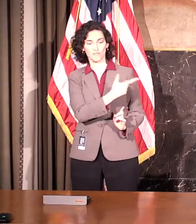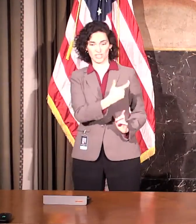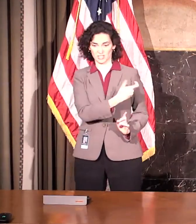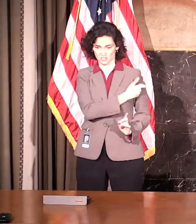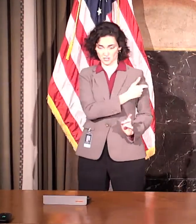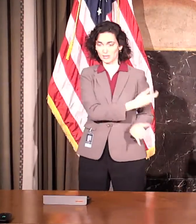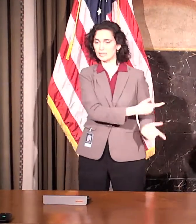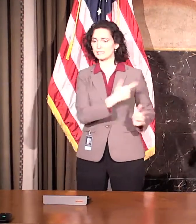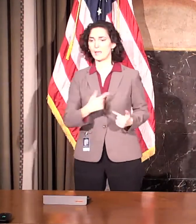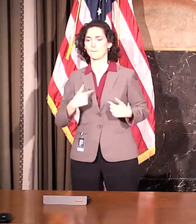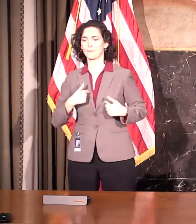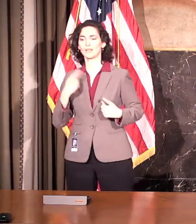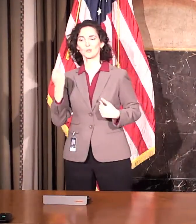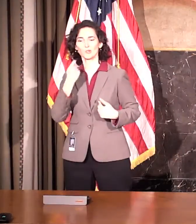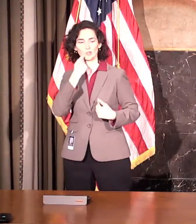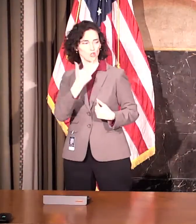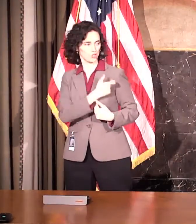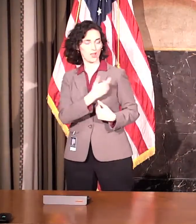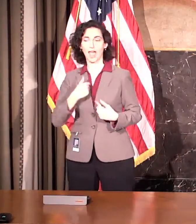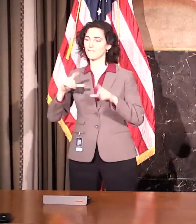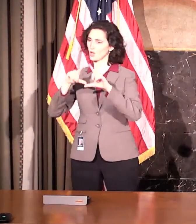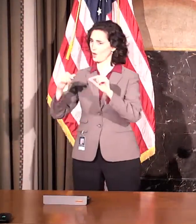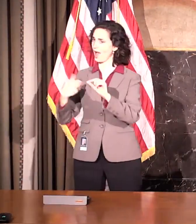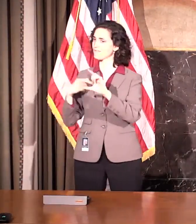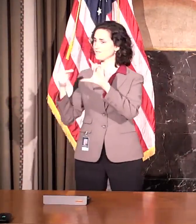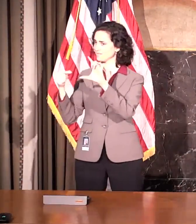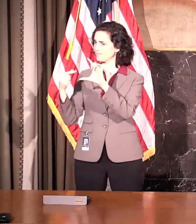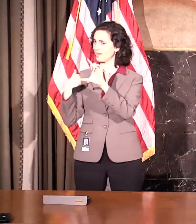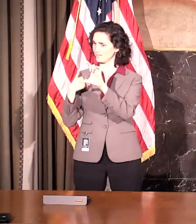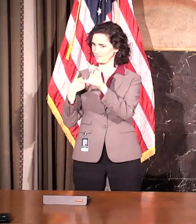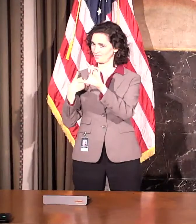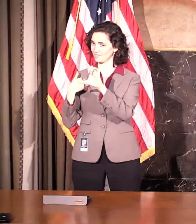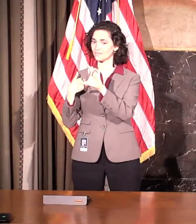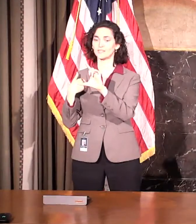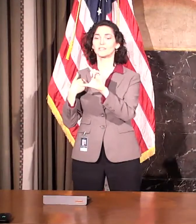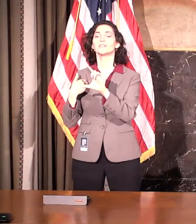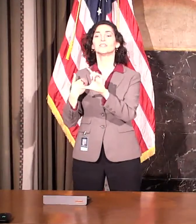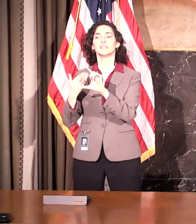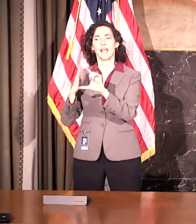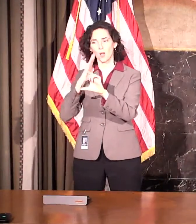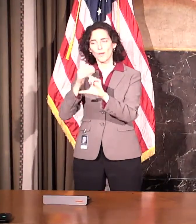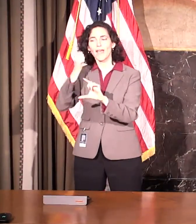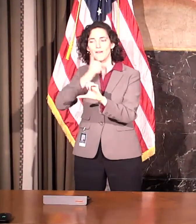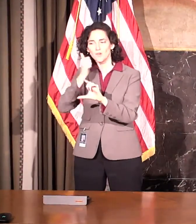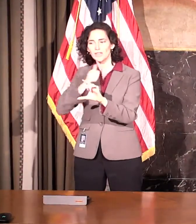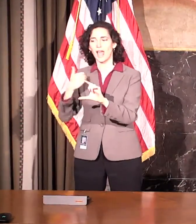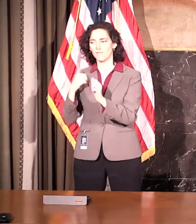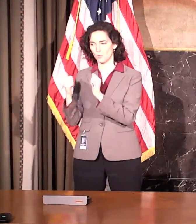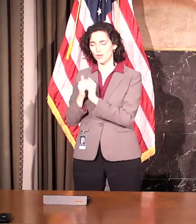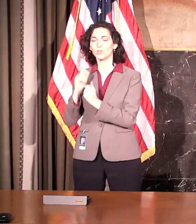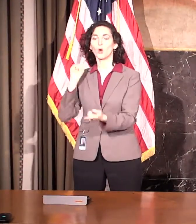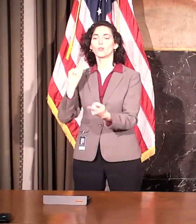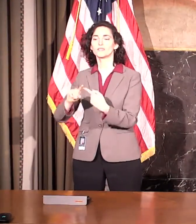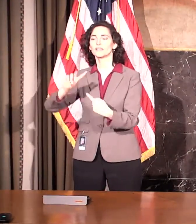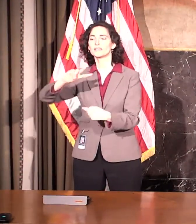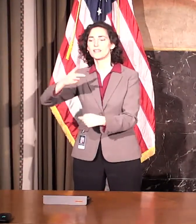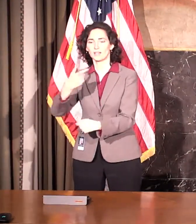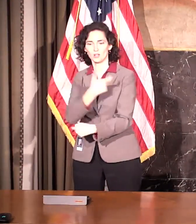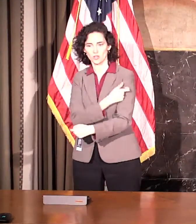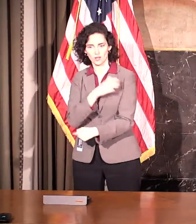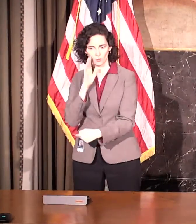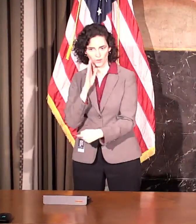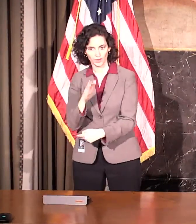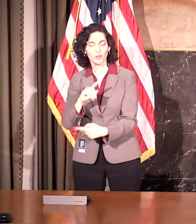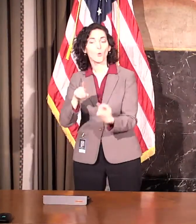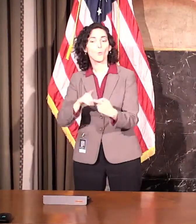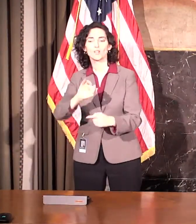I got on Tuesday. I carry my card with me as well. I will do so every day until I get my second dose on